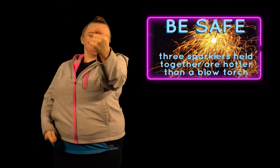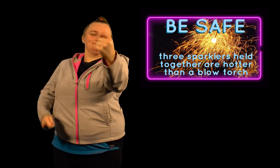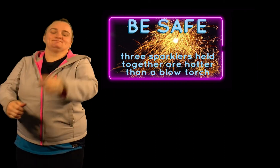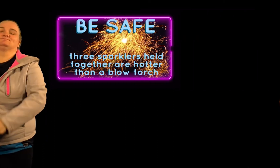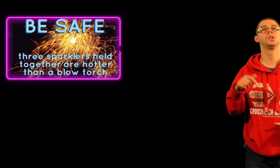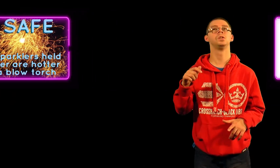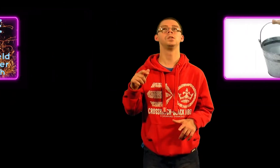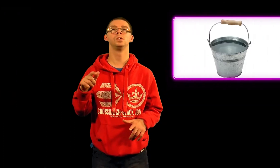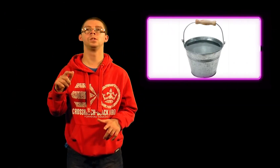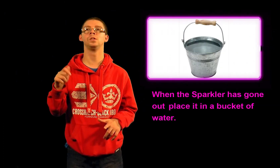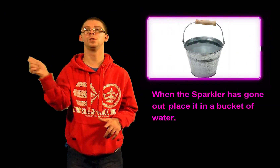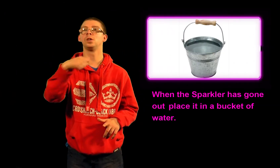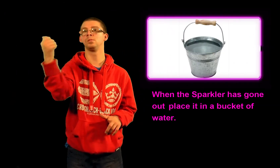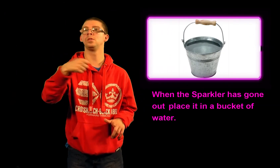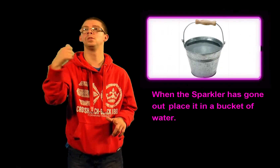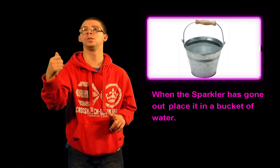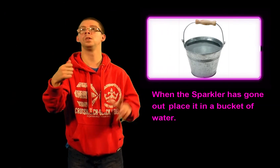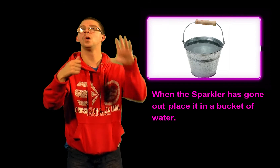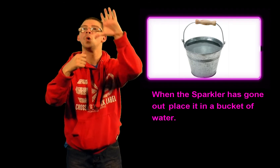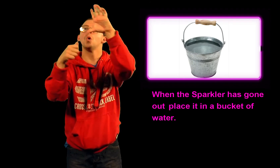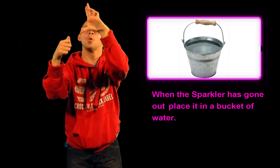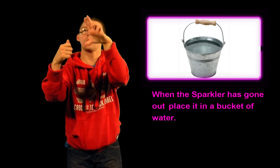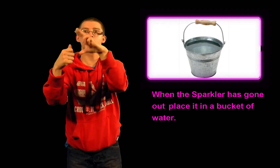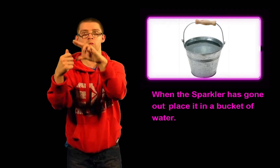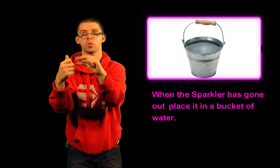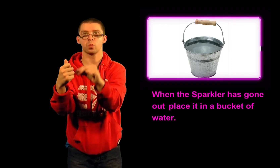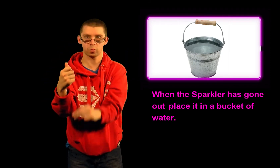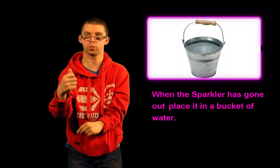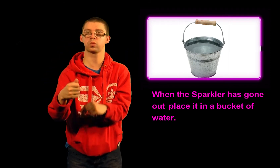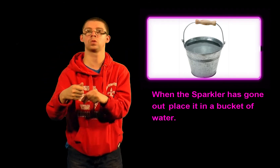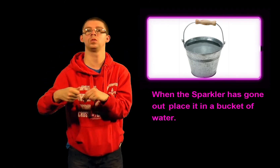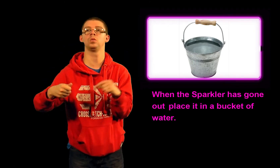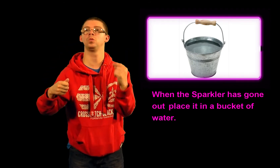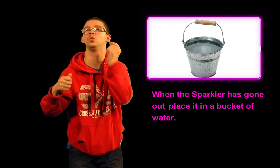When the sparkler has gone out, place it in a bucket of water.